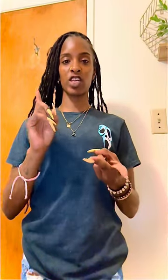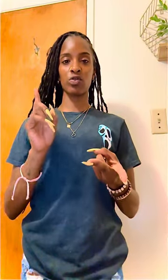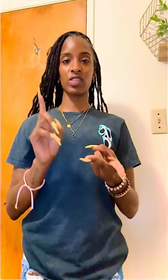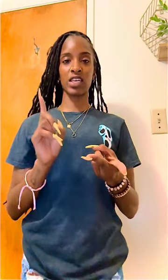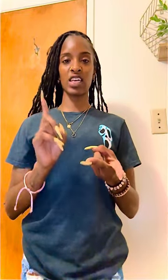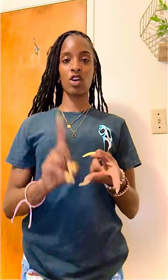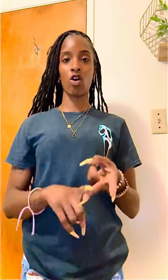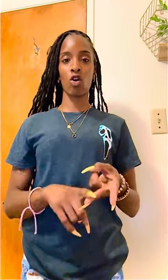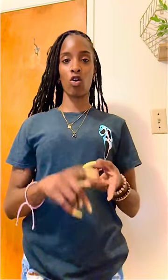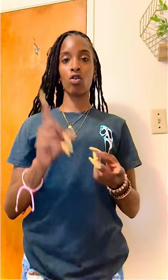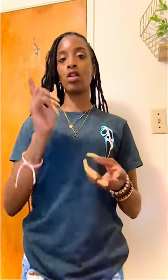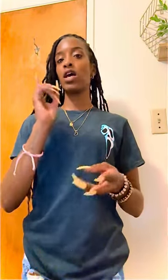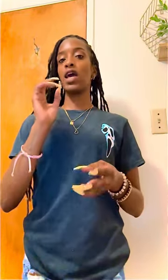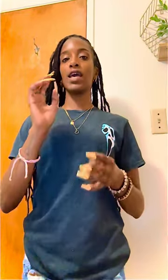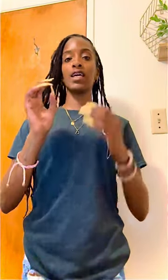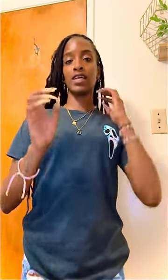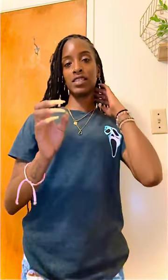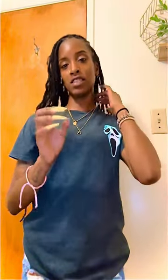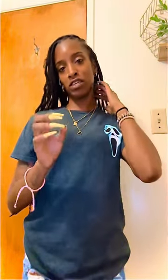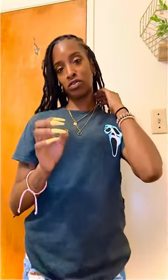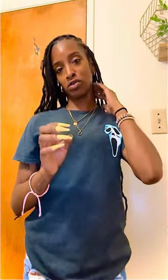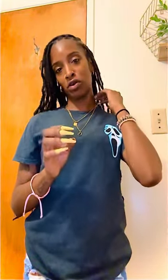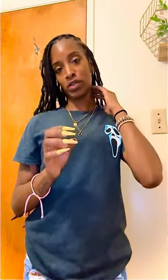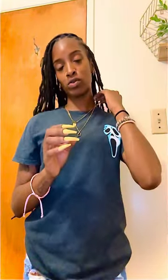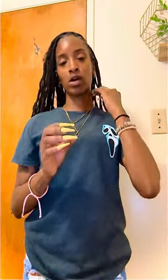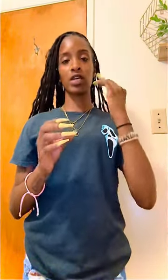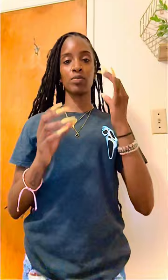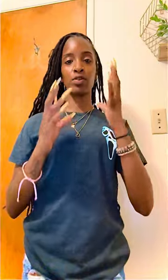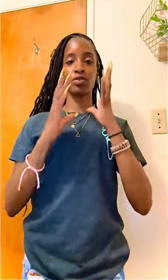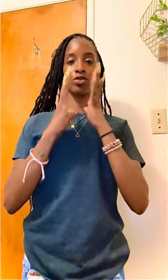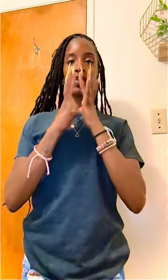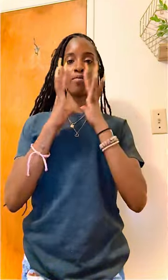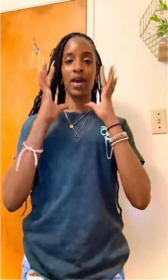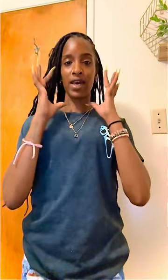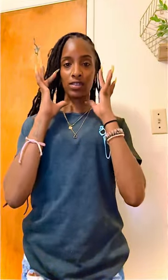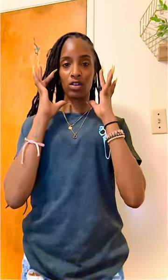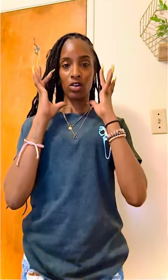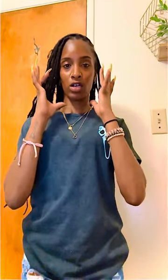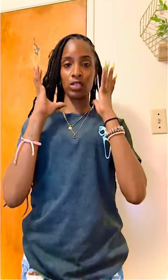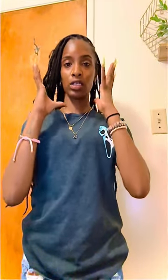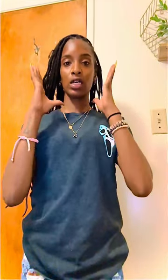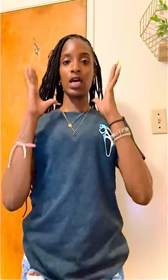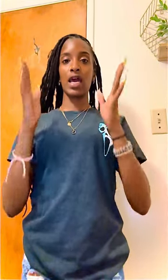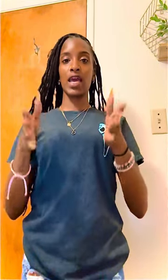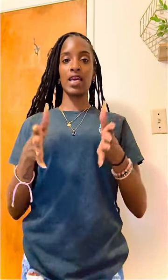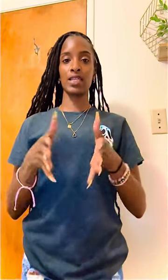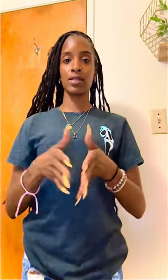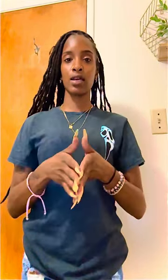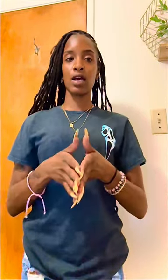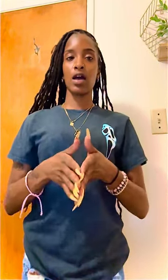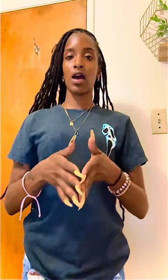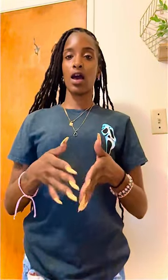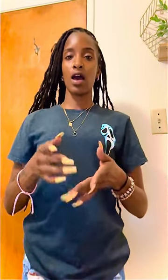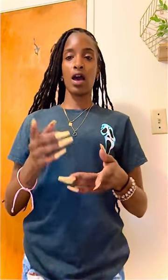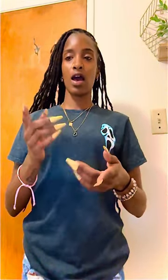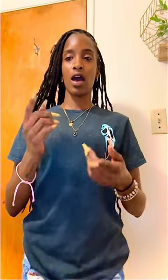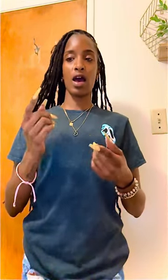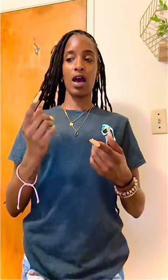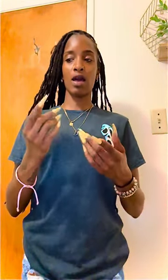you're risking it all, and you go into a hospital, you have a mask on, and I'm